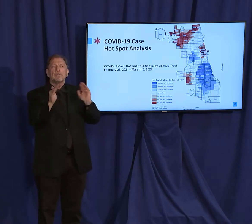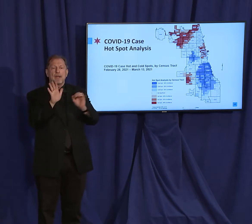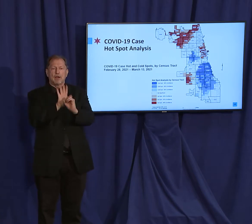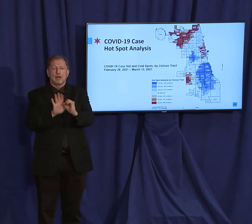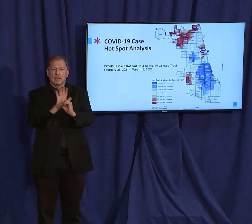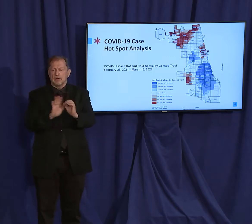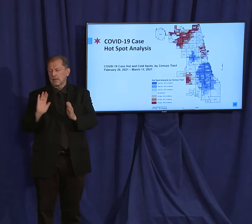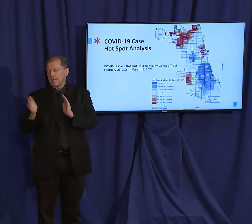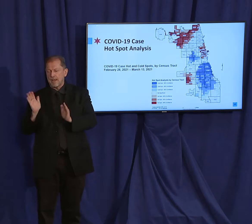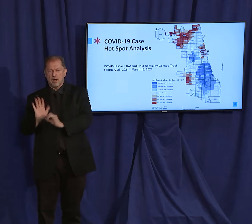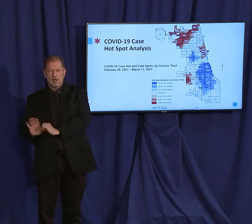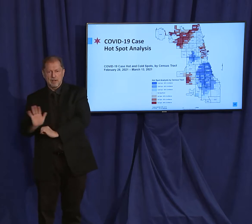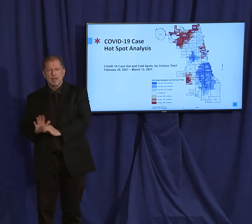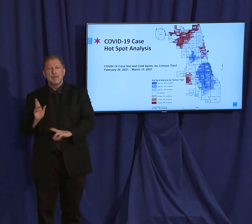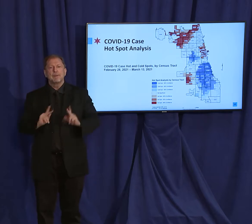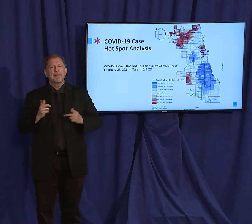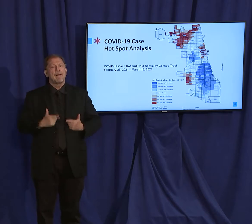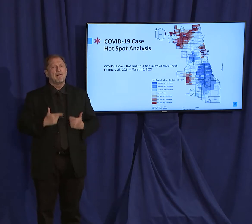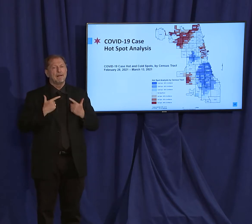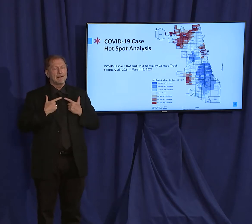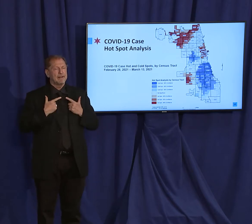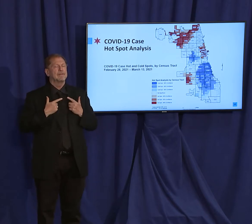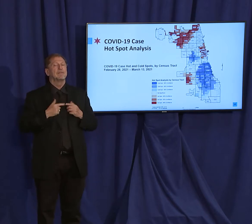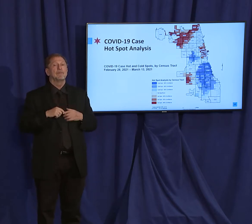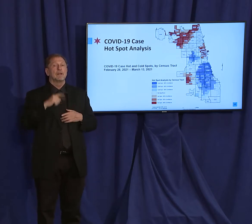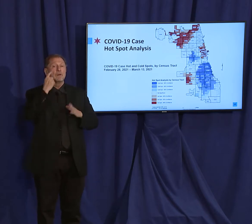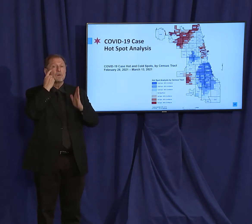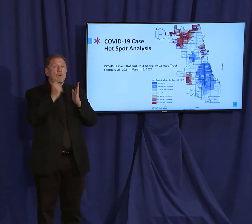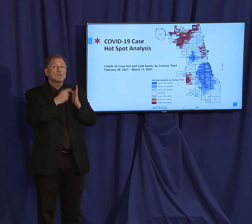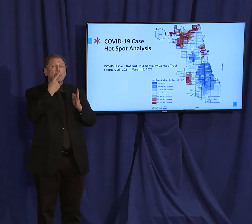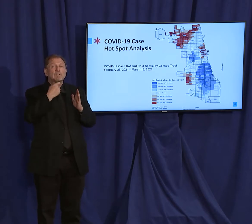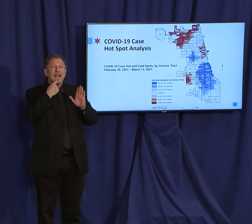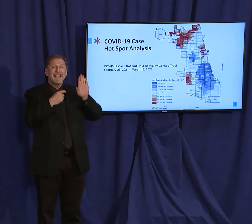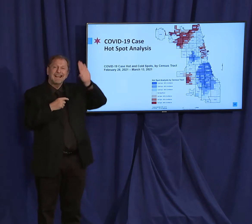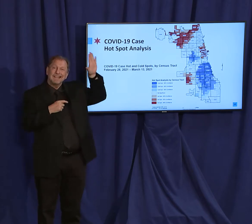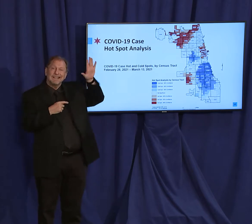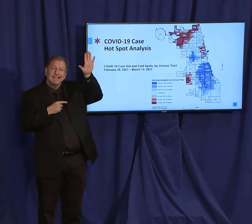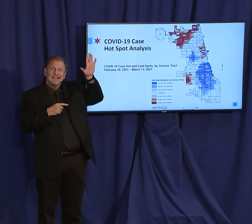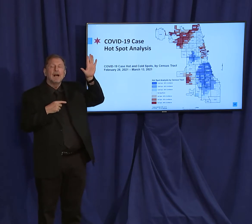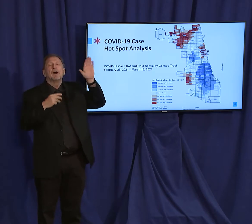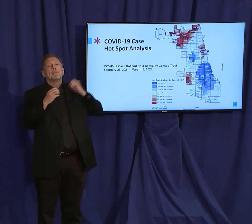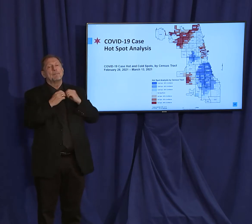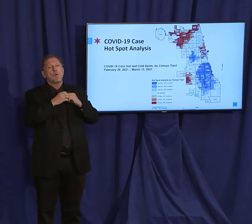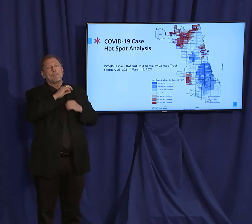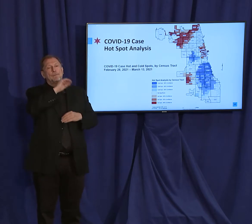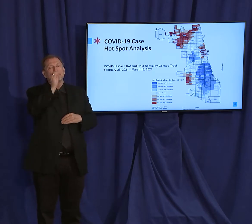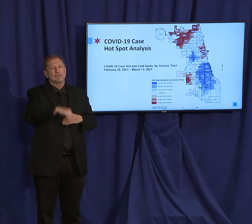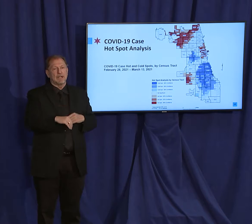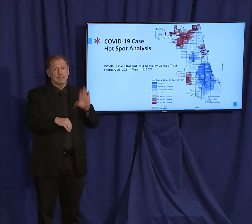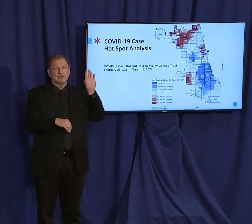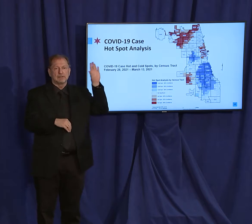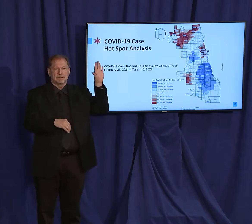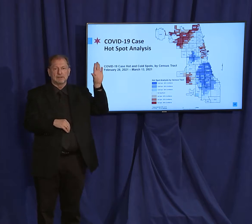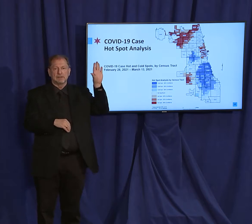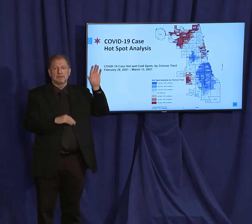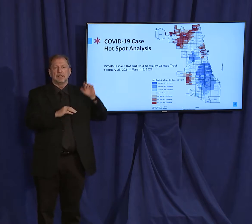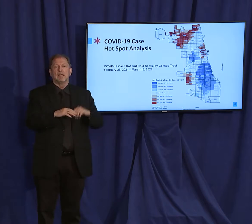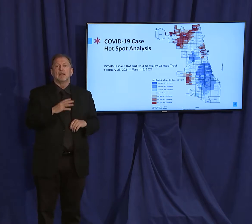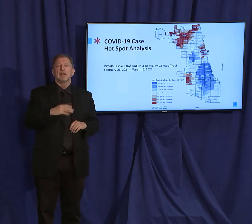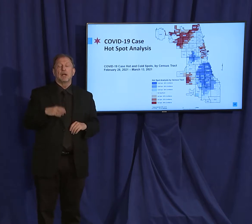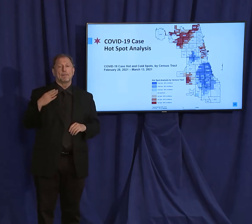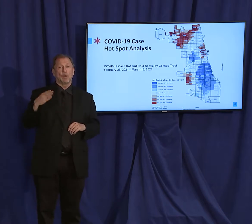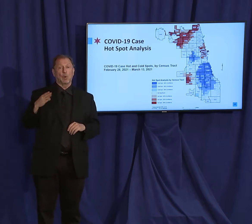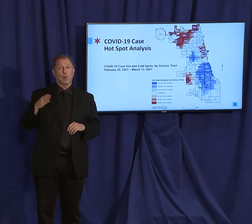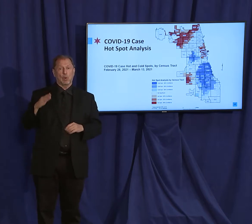many cases of COVID we're seeing. The areas in red, we are seeing more COVID cases than we would expect, and the areas in blue, we are seeing fewer than we